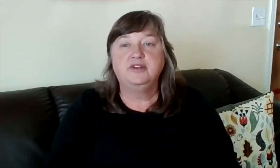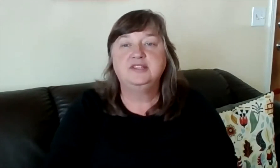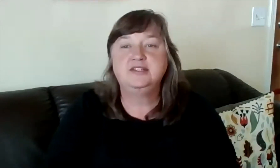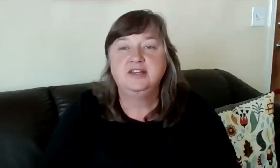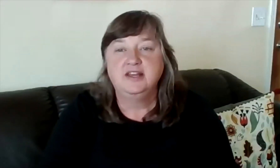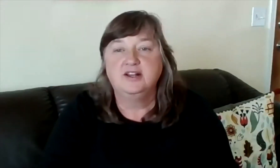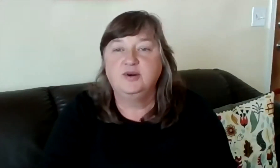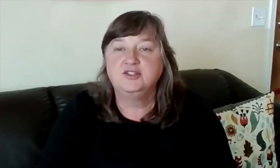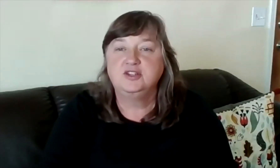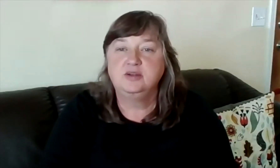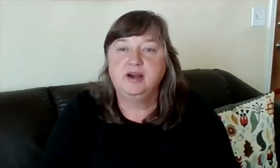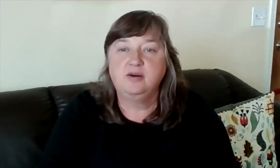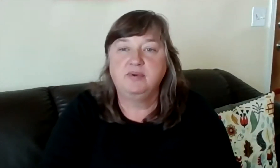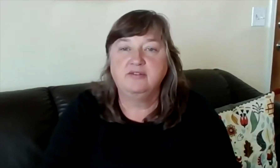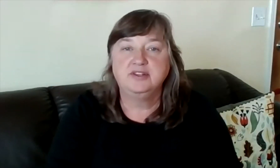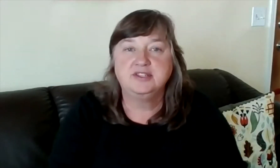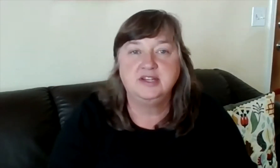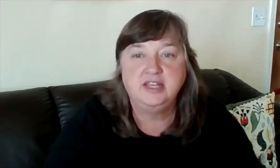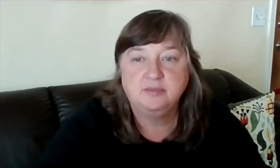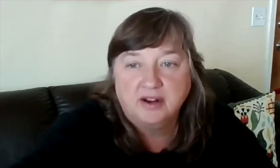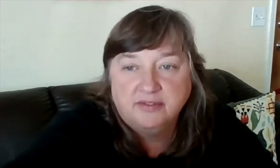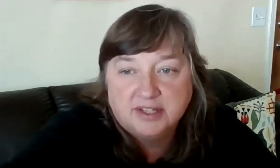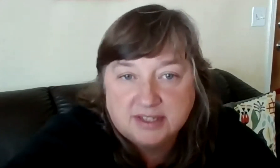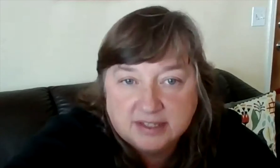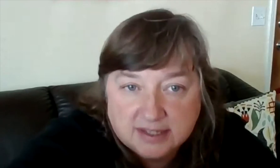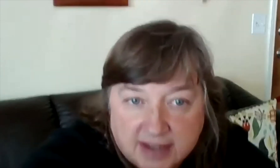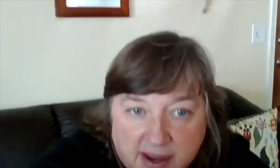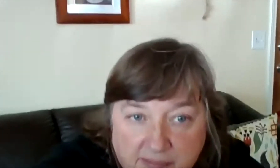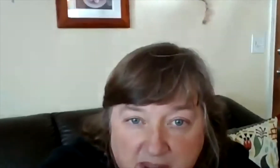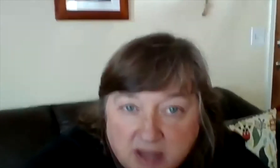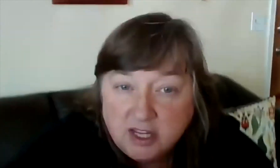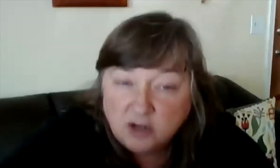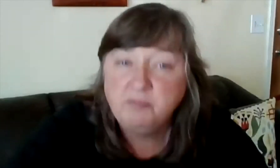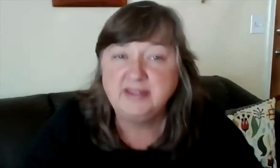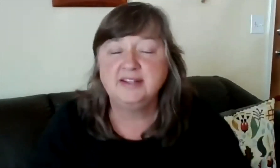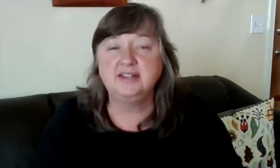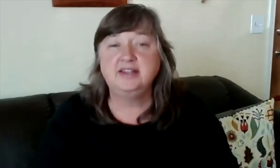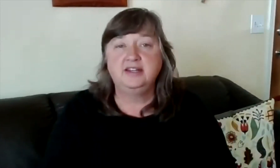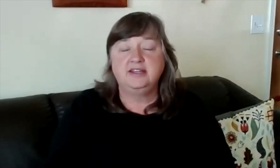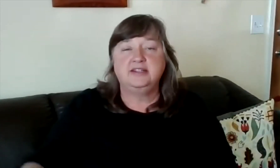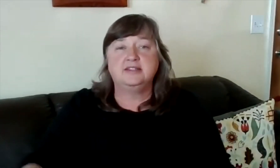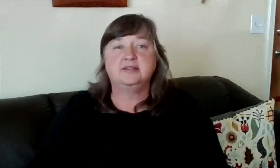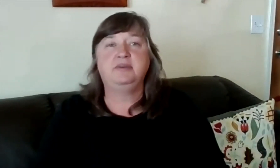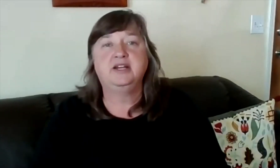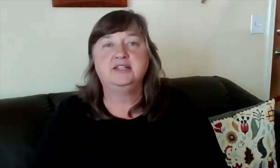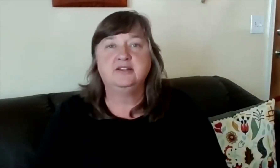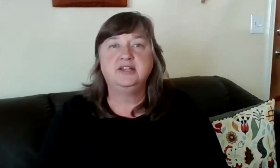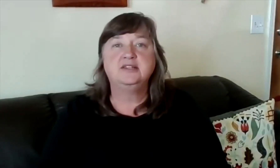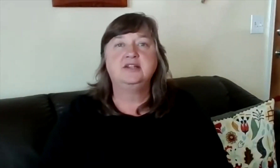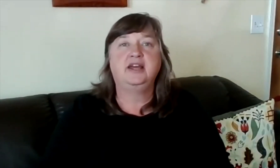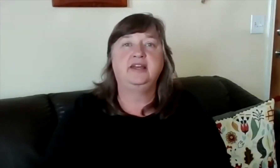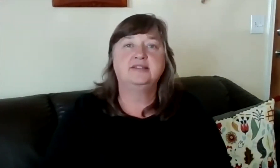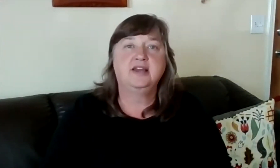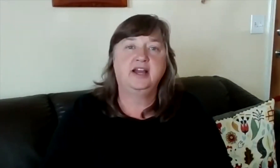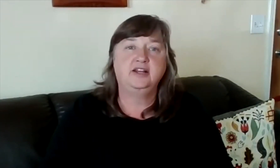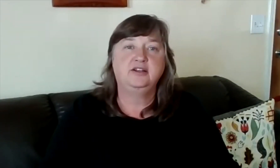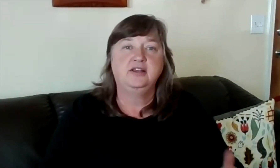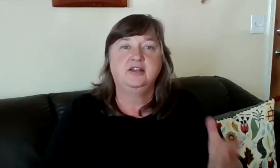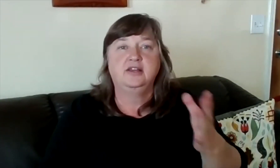Breakfast, a question about breakfast and eat breakfast is the same. You know, basically it is, because there isn't a sign